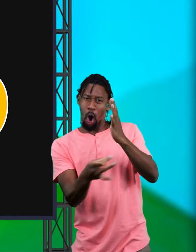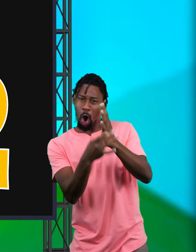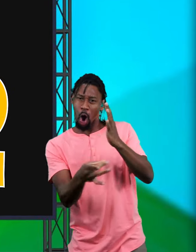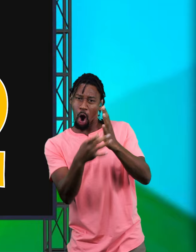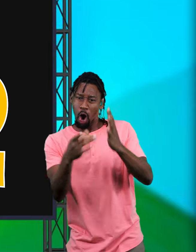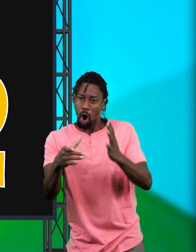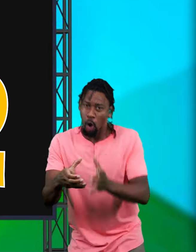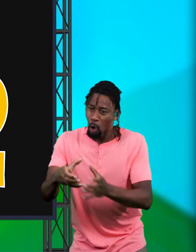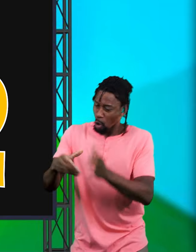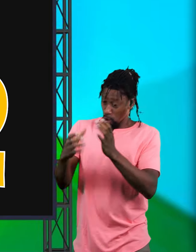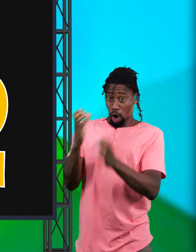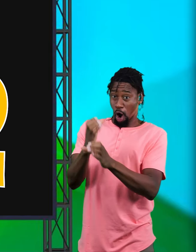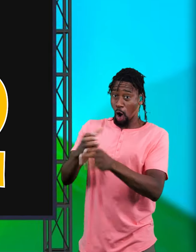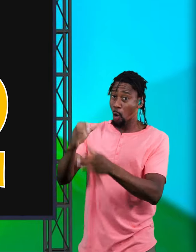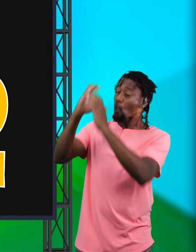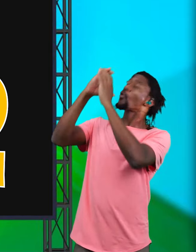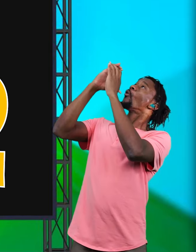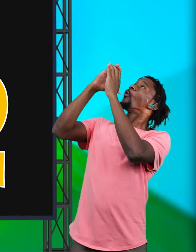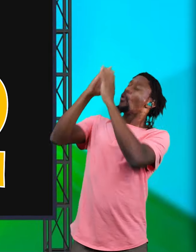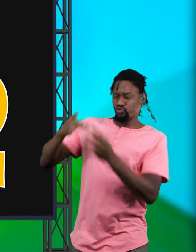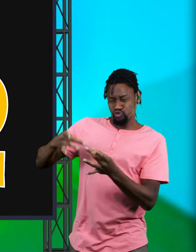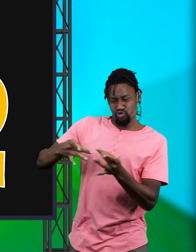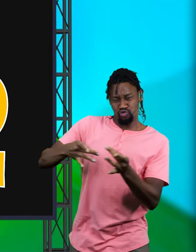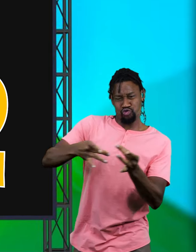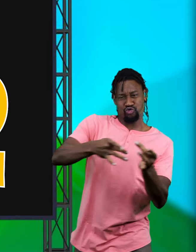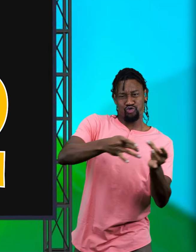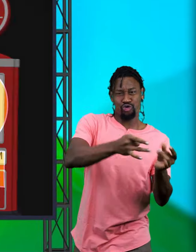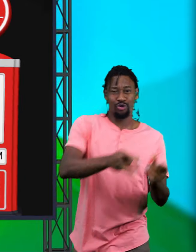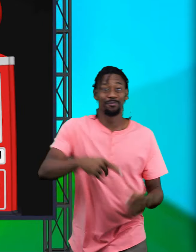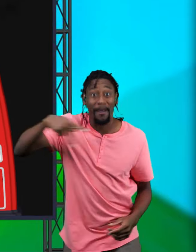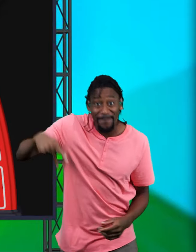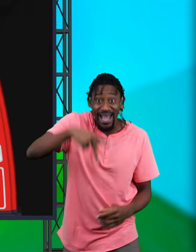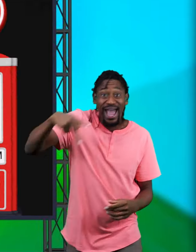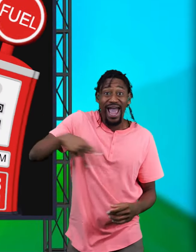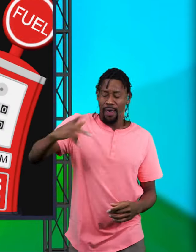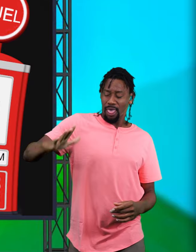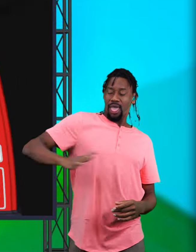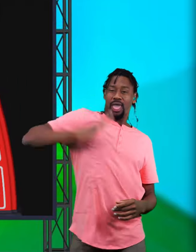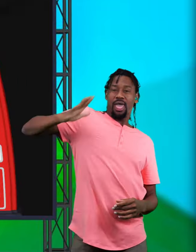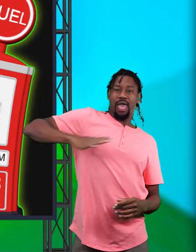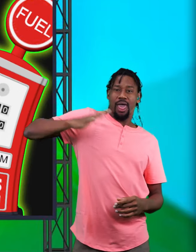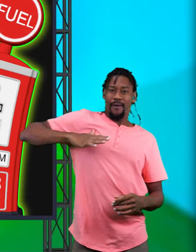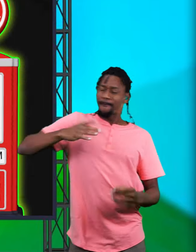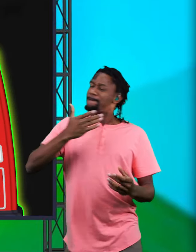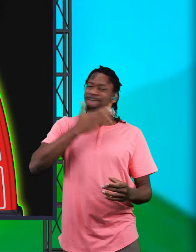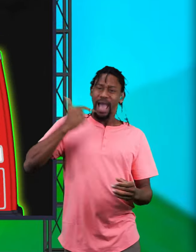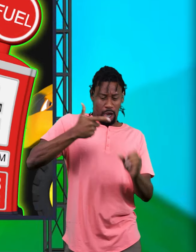oil. It keeps the engine running smooth. P is for premium. It's the best fuel